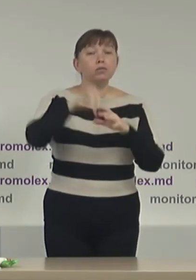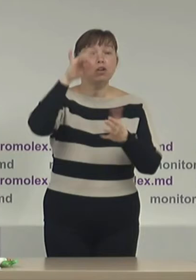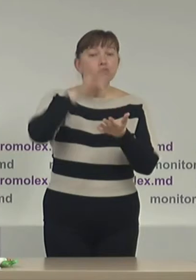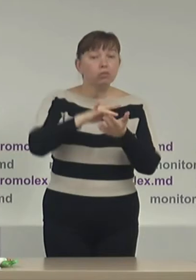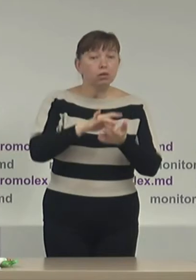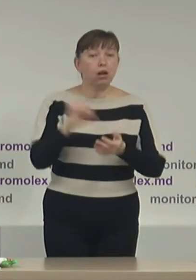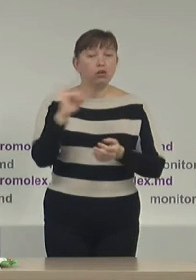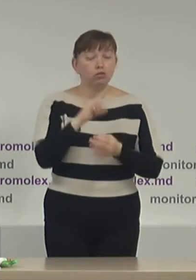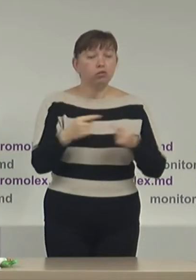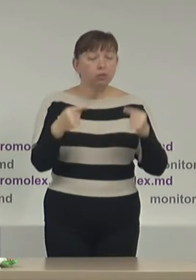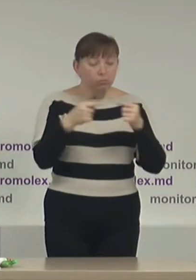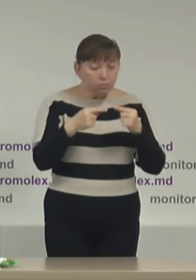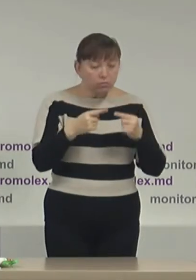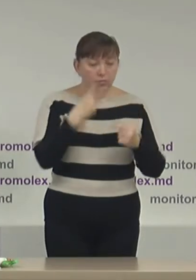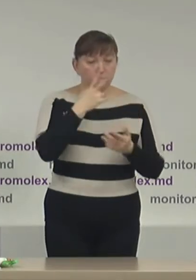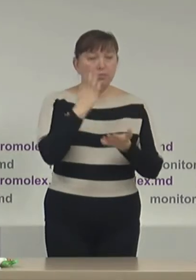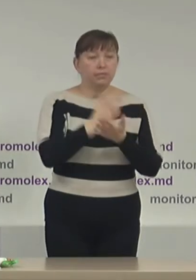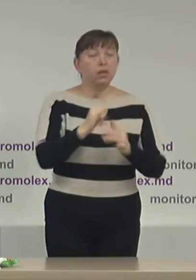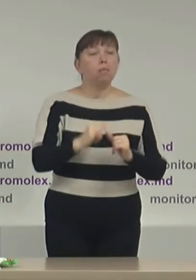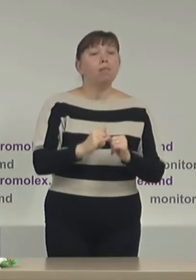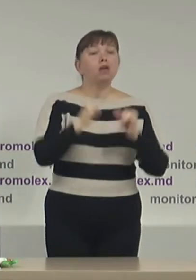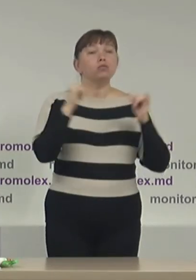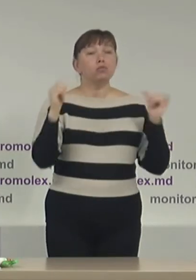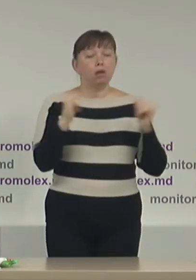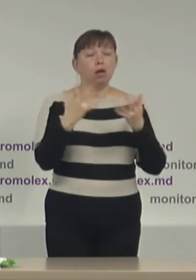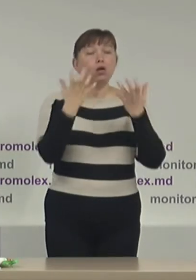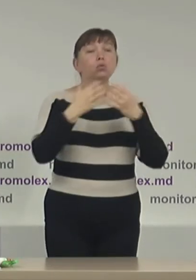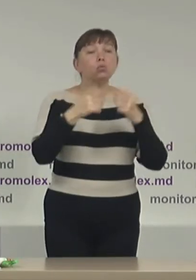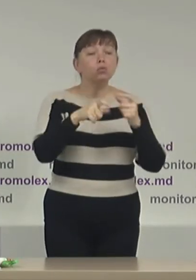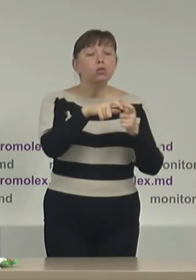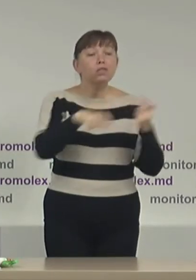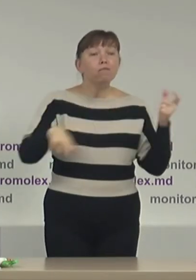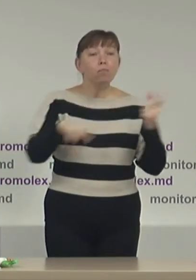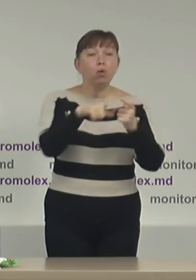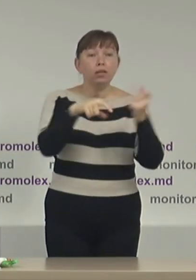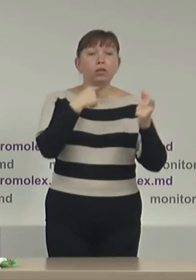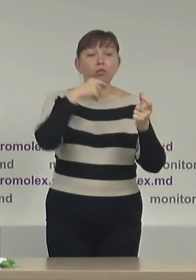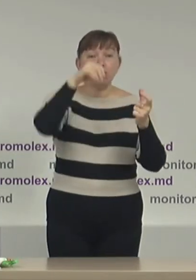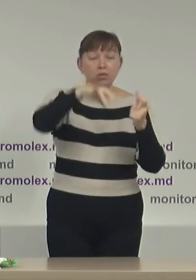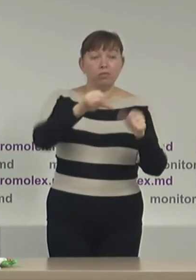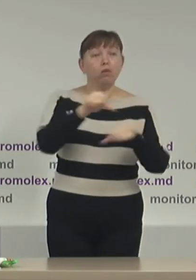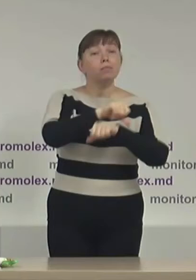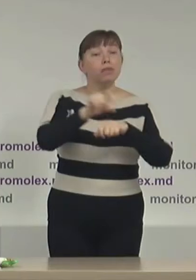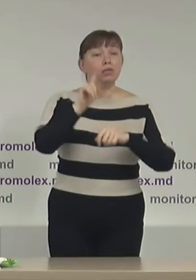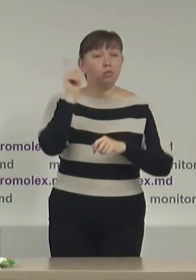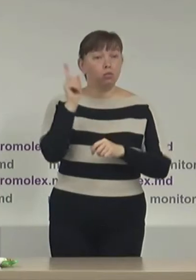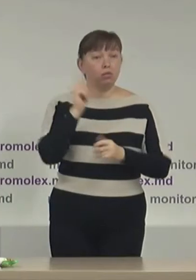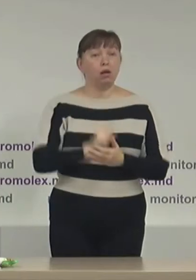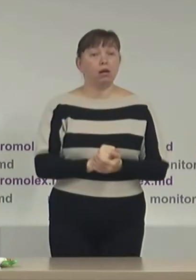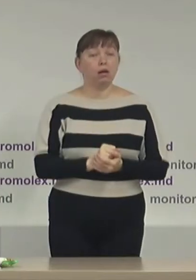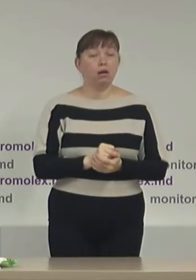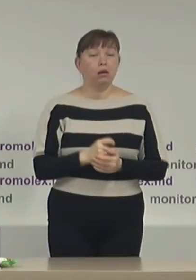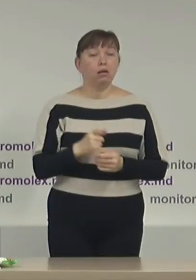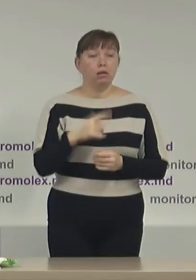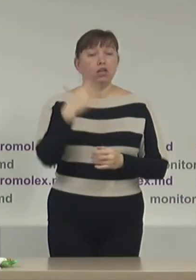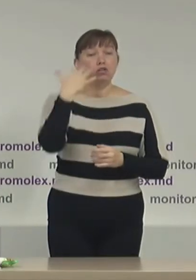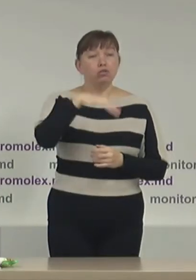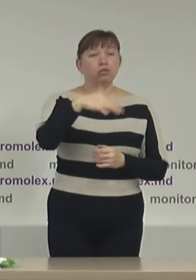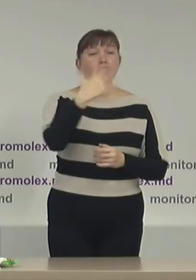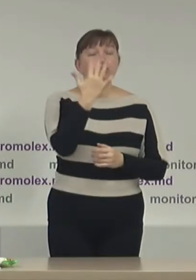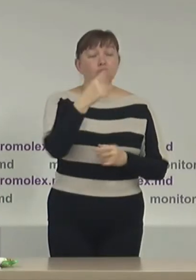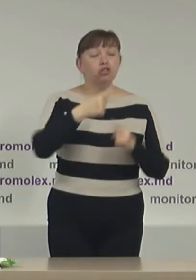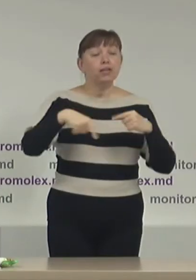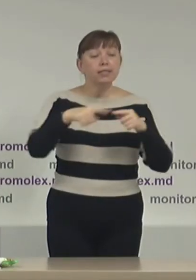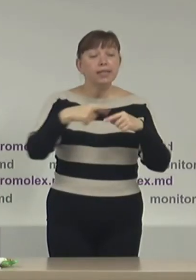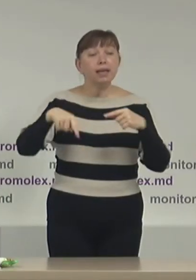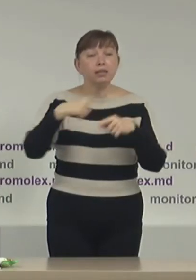the decisions of the Central Electoral Commissions were analyzed, and we've seen that the number of voting